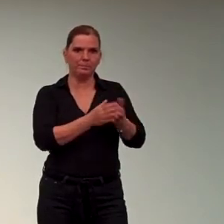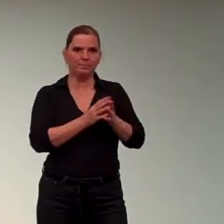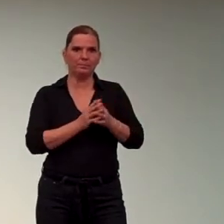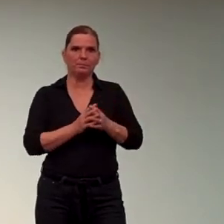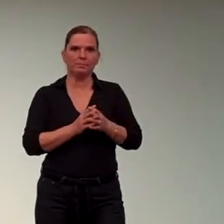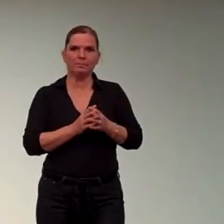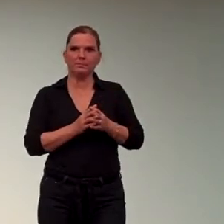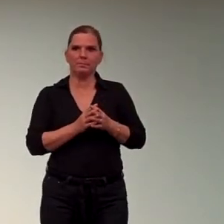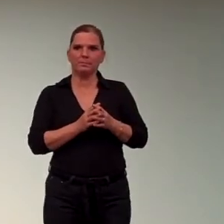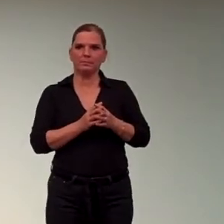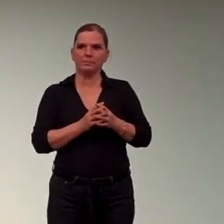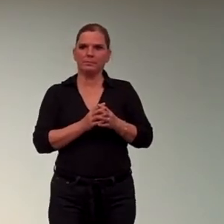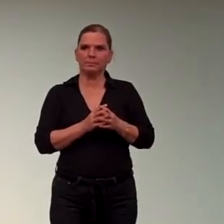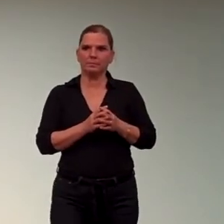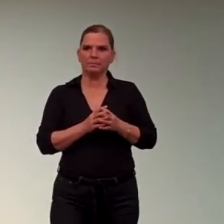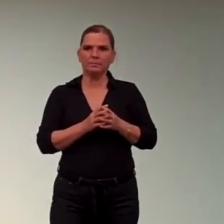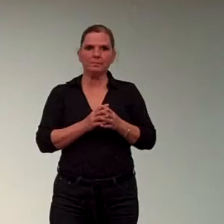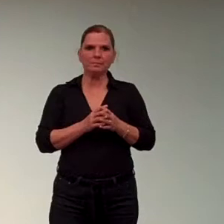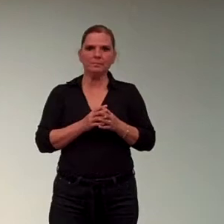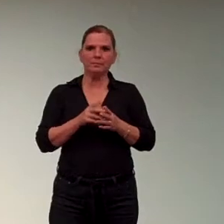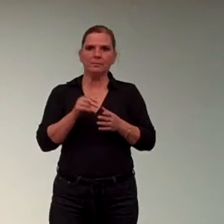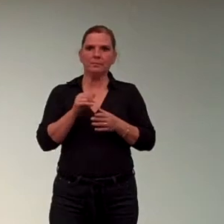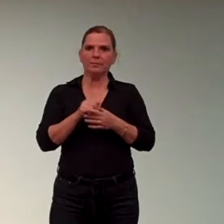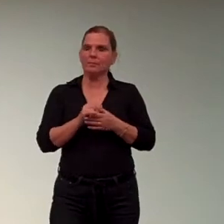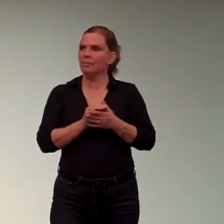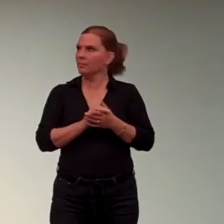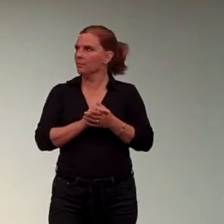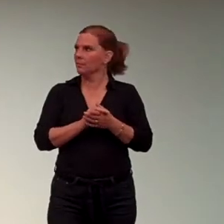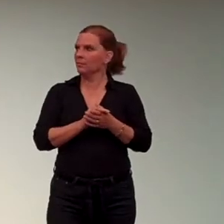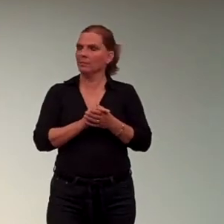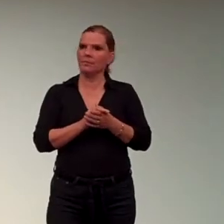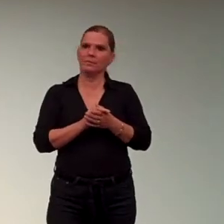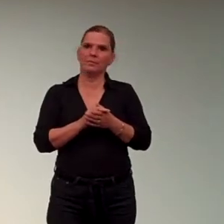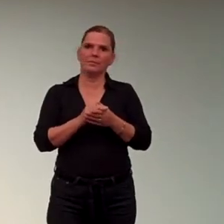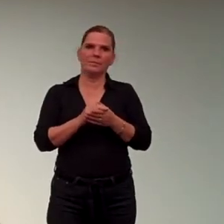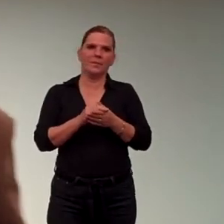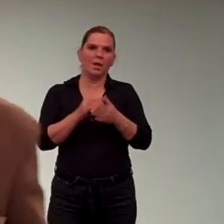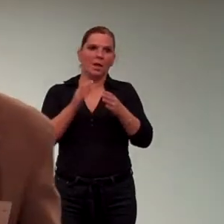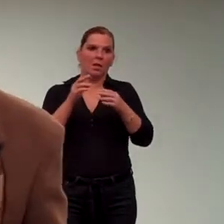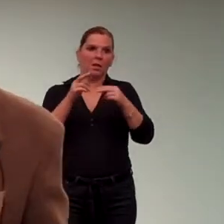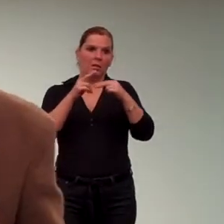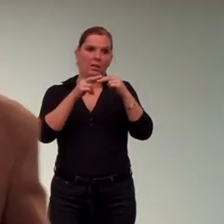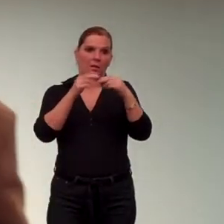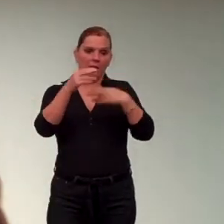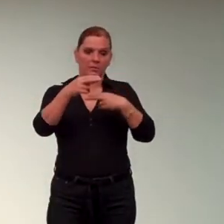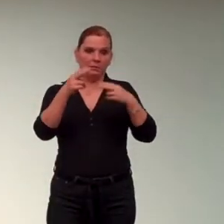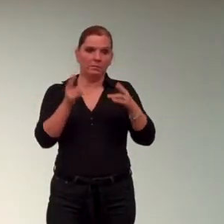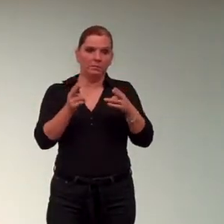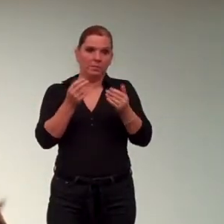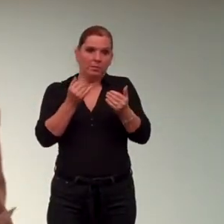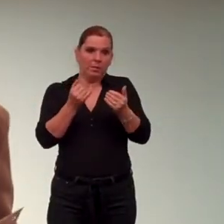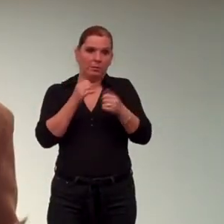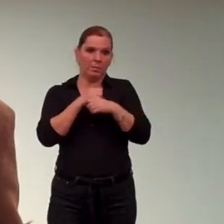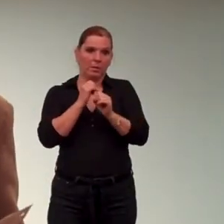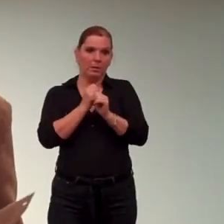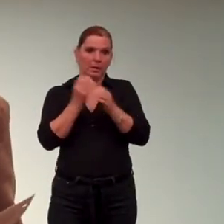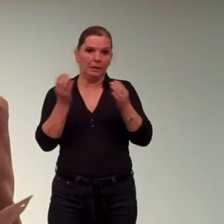got flooded with Hurricane Katrina probably were made originally came out of New